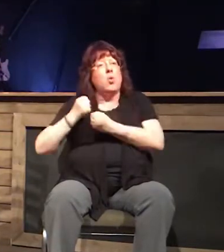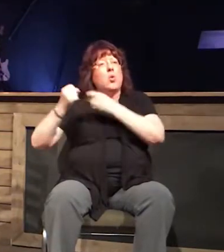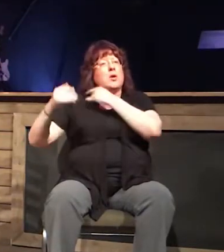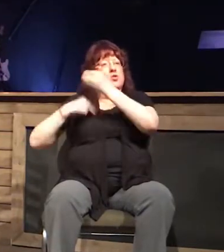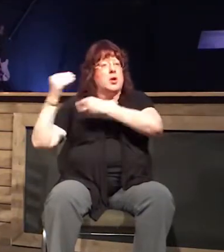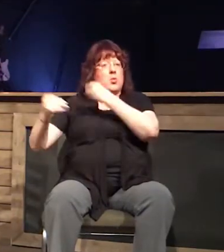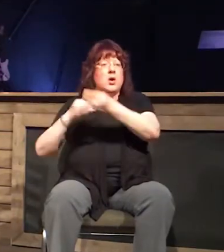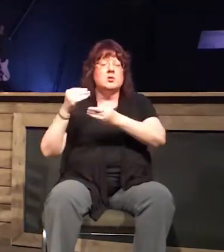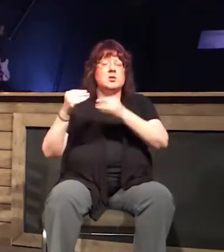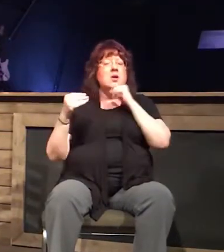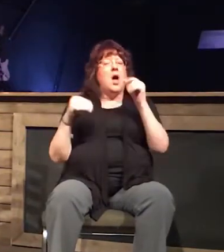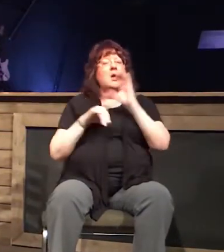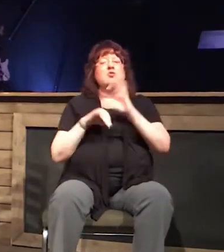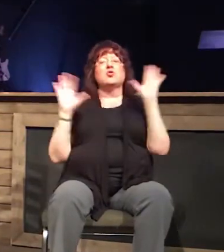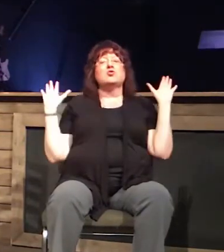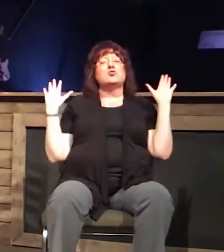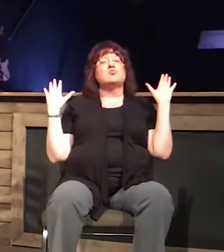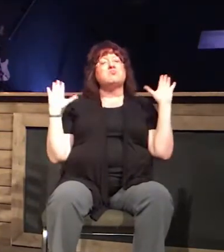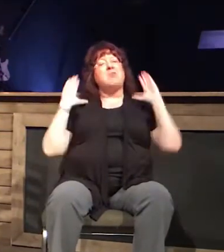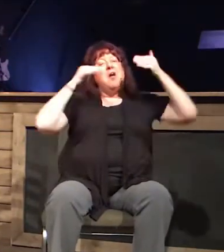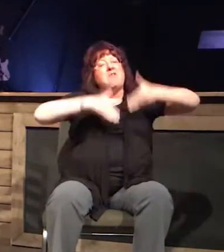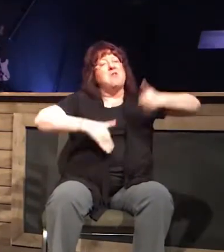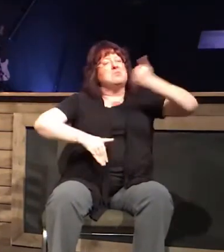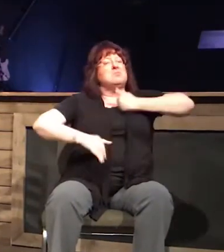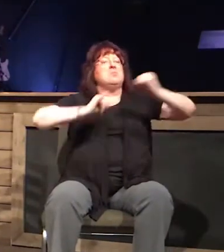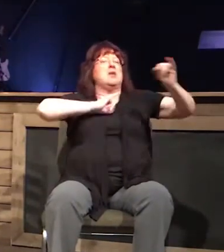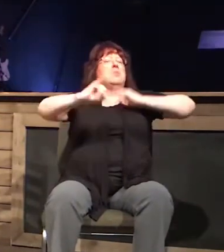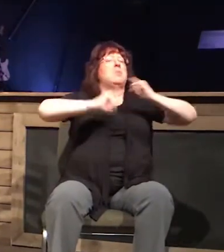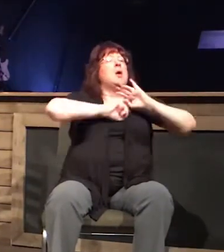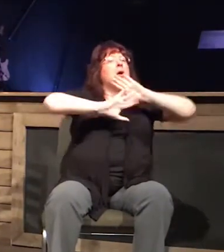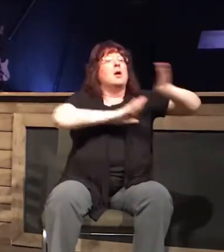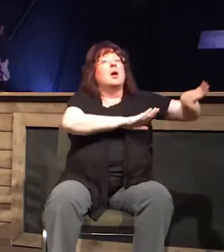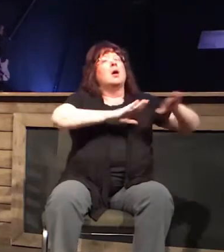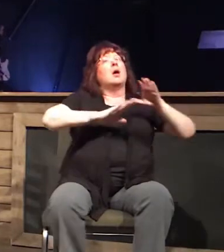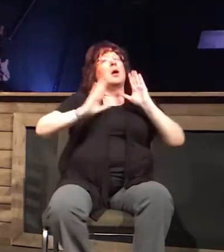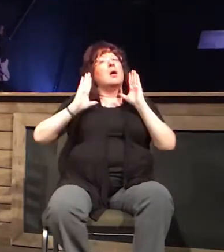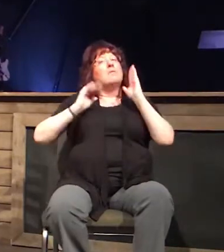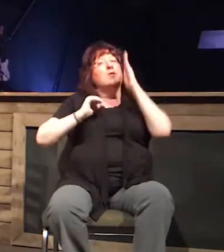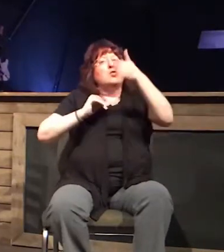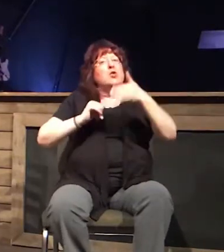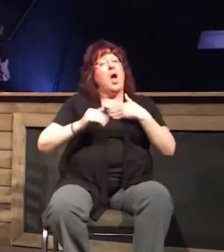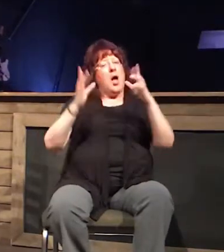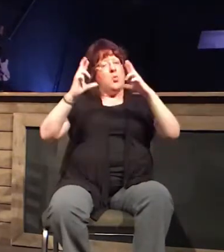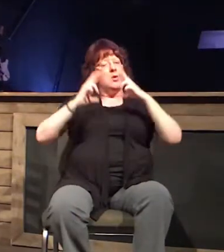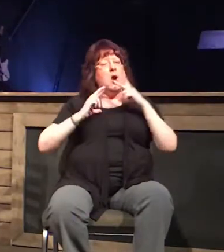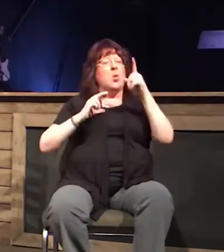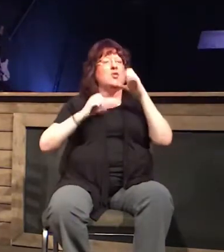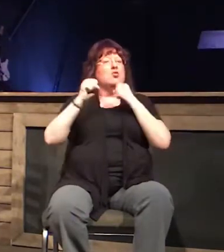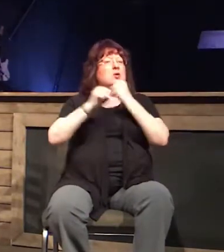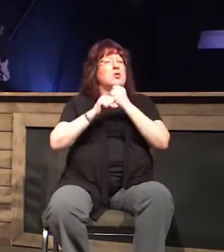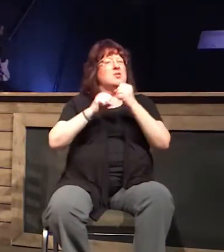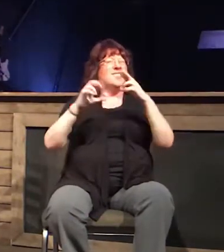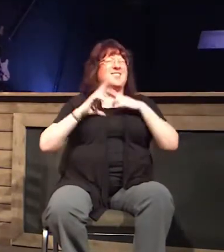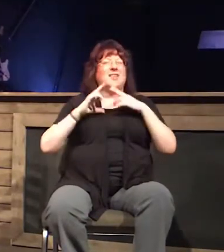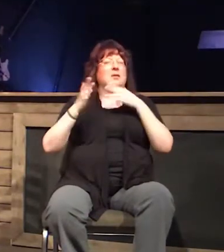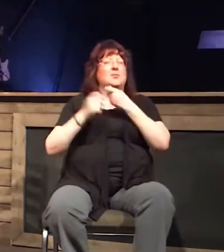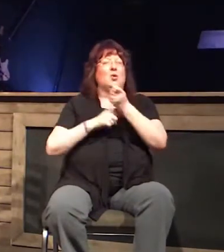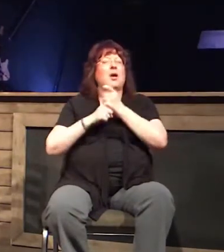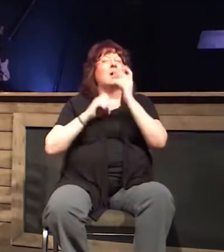generation. We are not going to be a church that lives for ourselves today. We're going to be a church that one day when I retire in 100 years, when I retire,